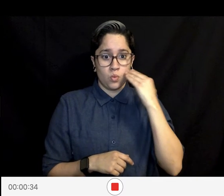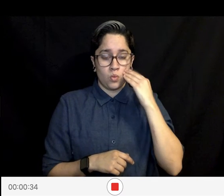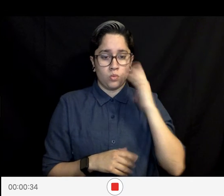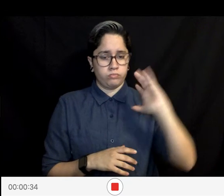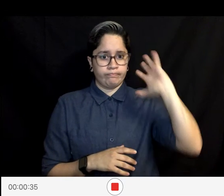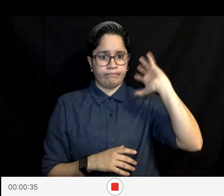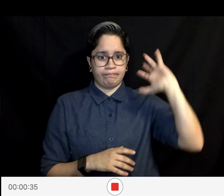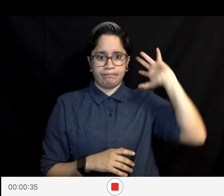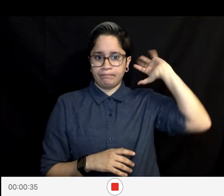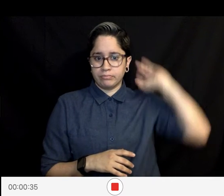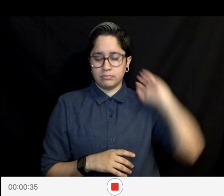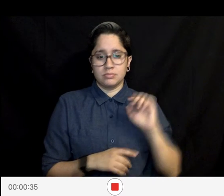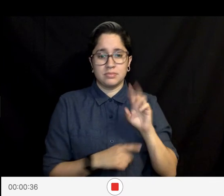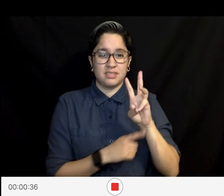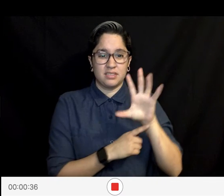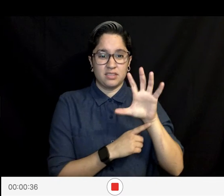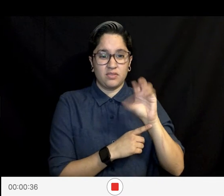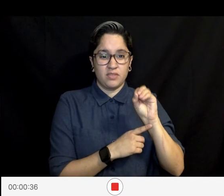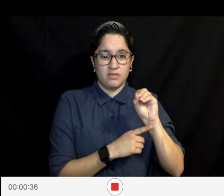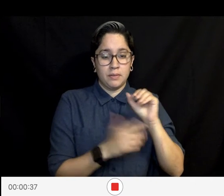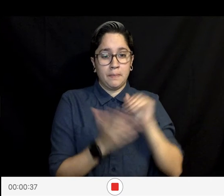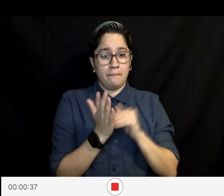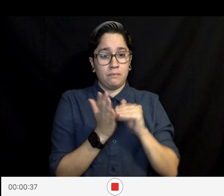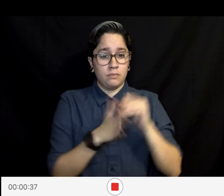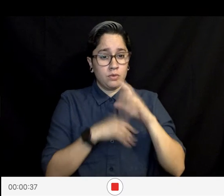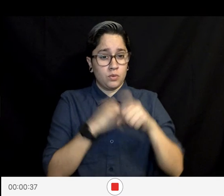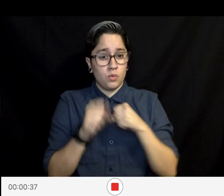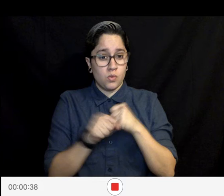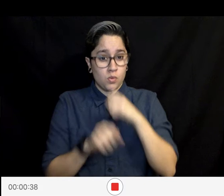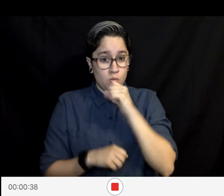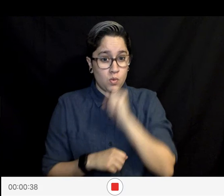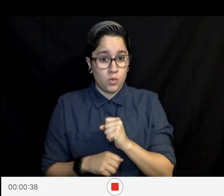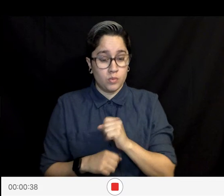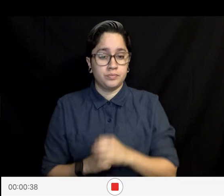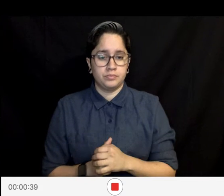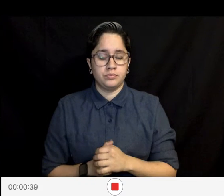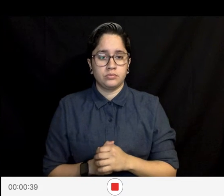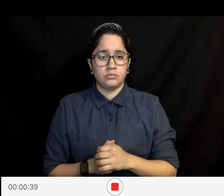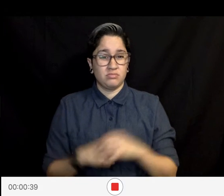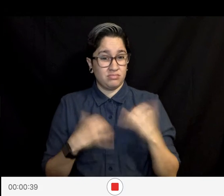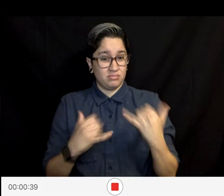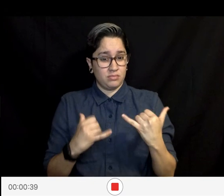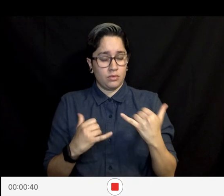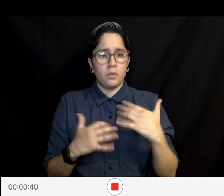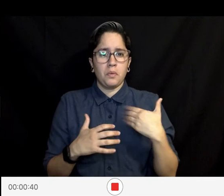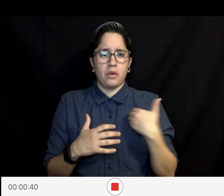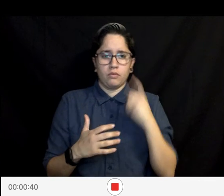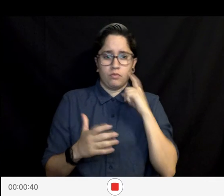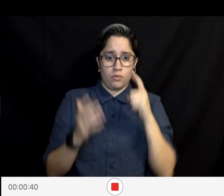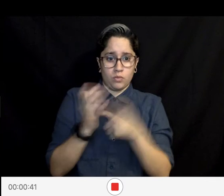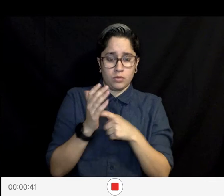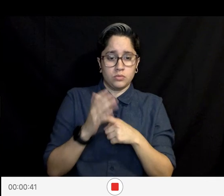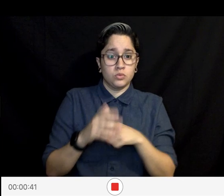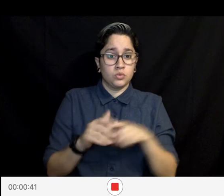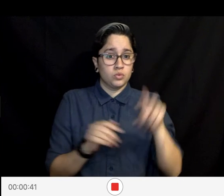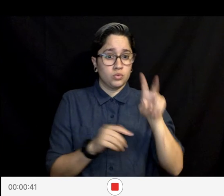about 650 million years old. Currently, we have 200 recognized different species of